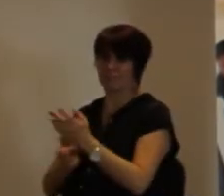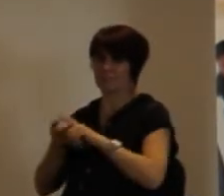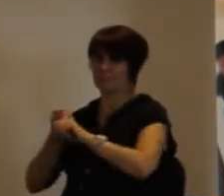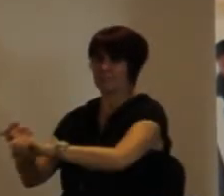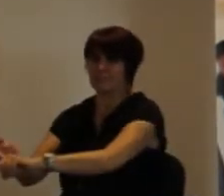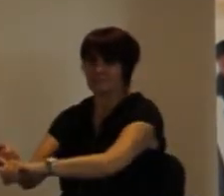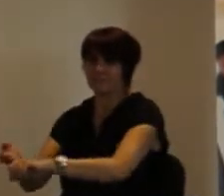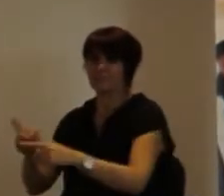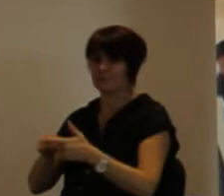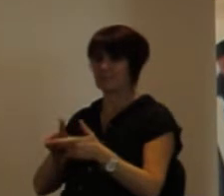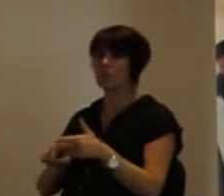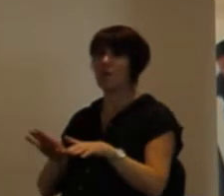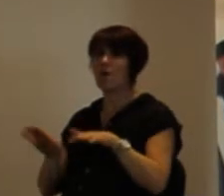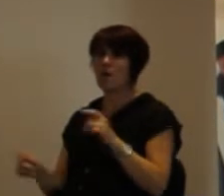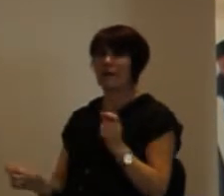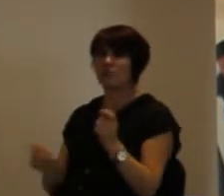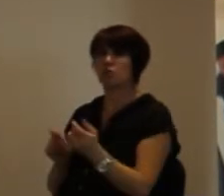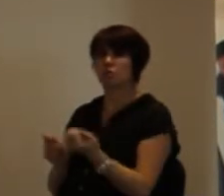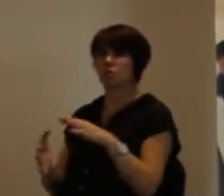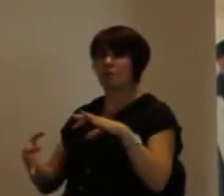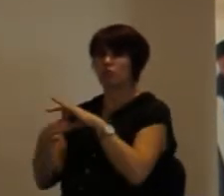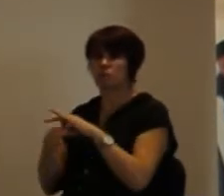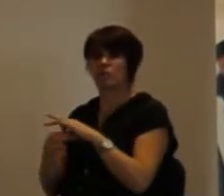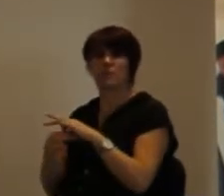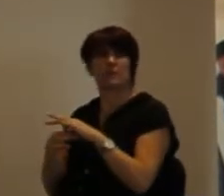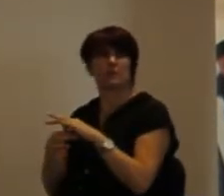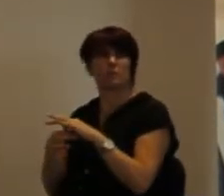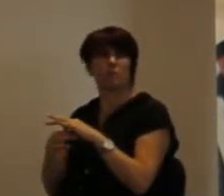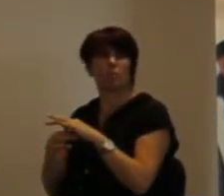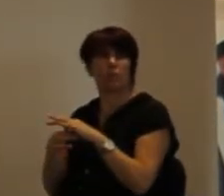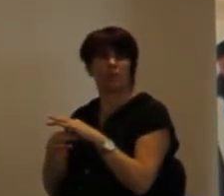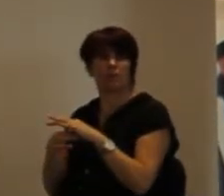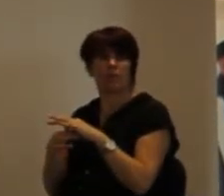Our adjustments must be corroborated, must be corroboration.